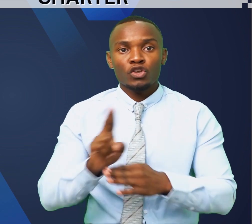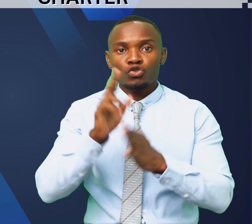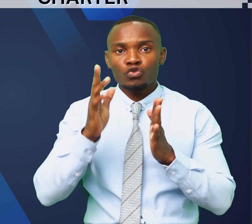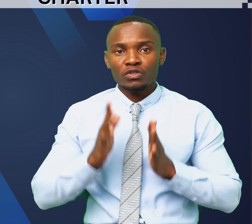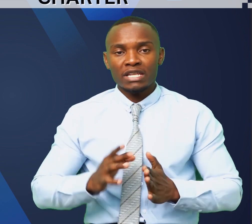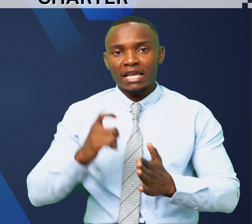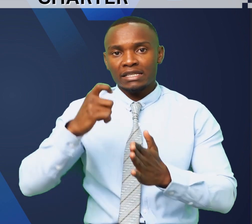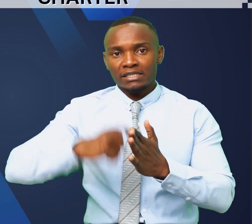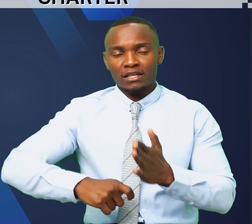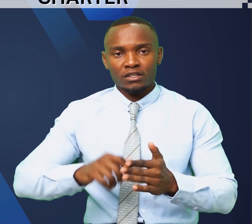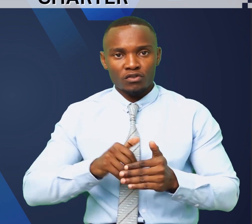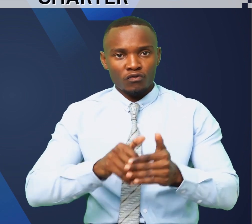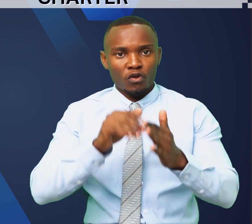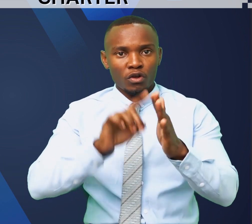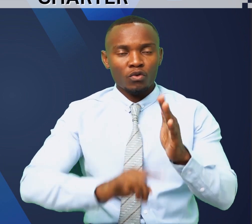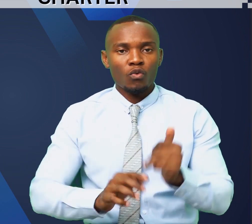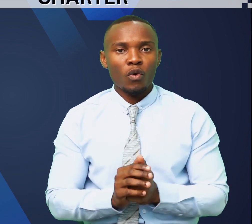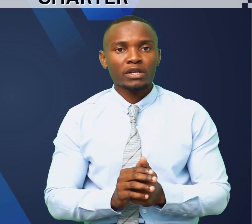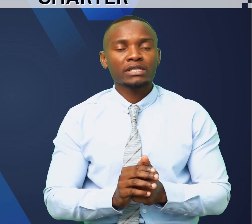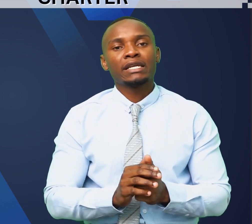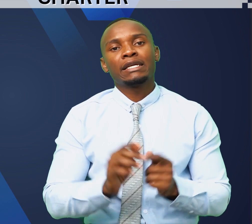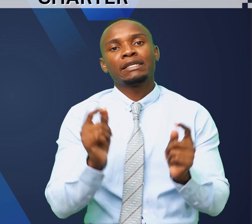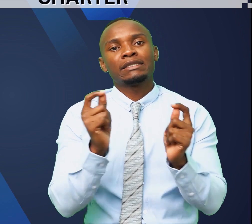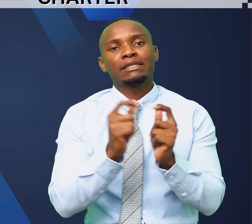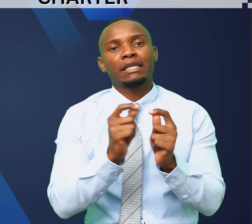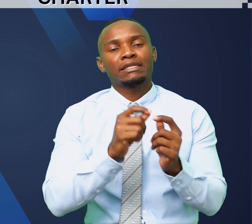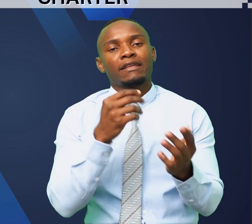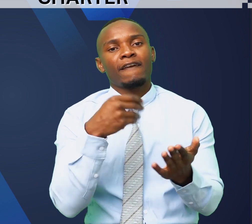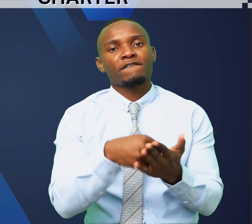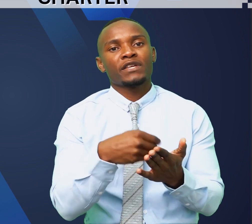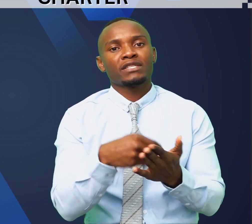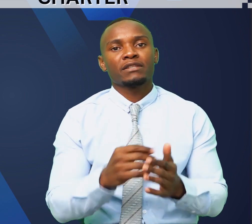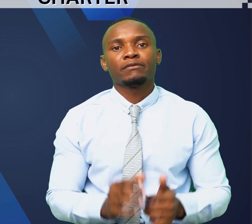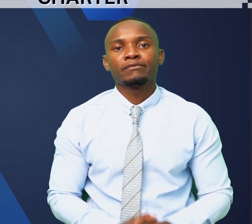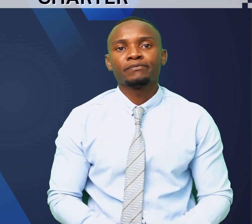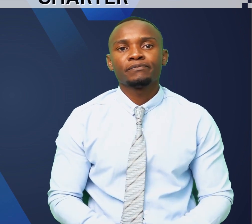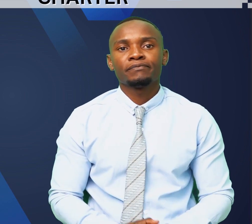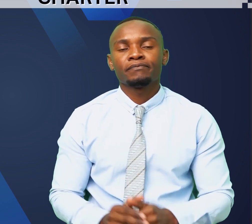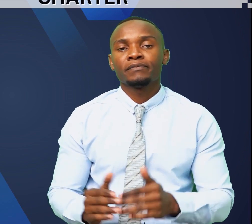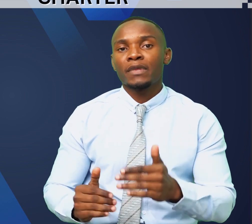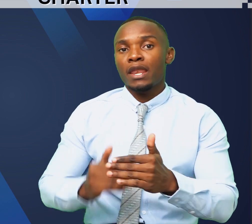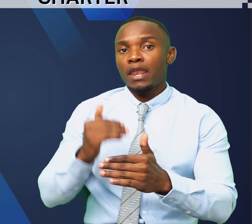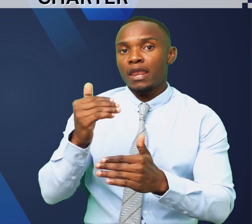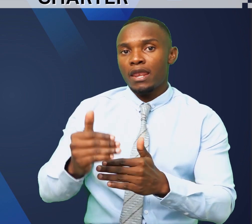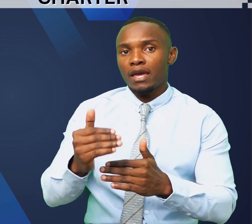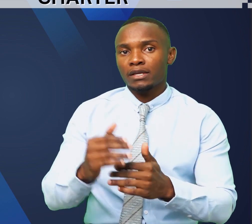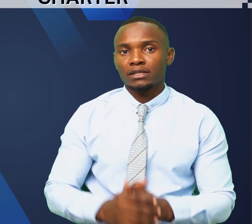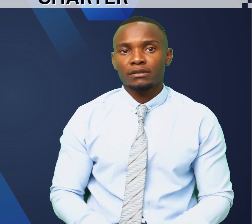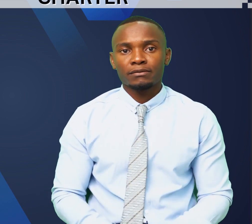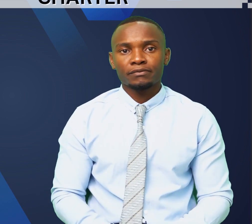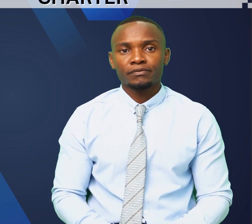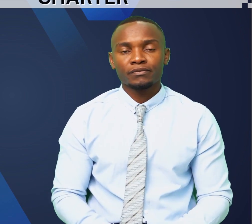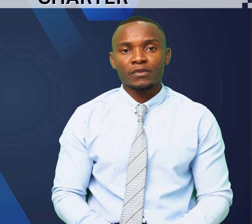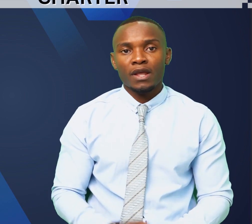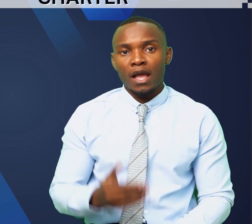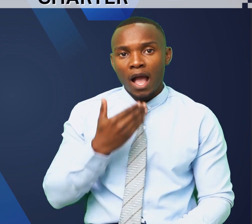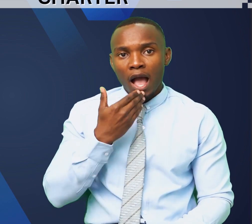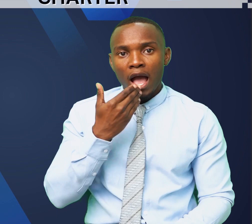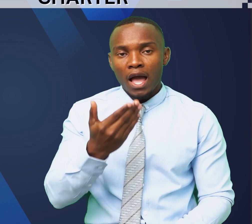charges as per applicable testing fees. Service rendered: respond to request